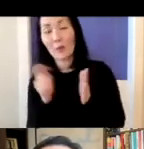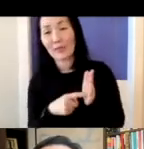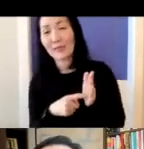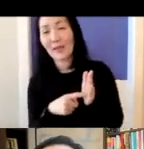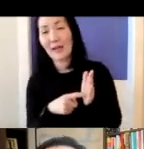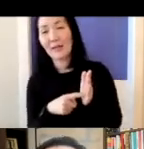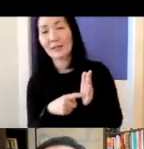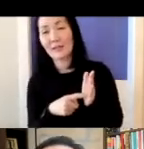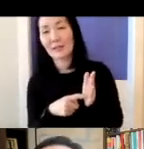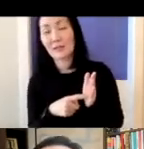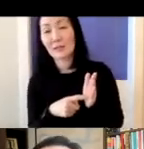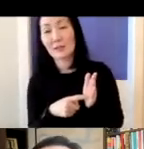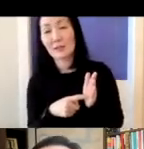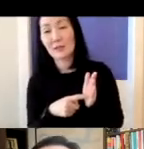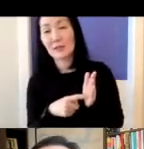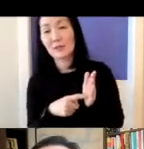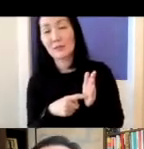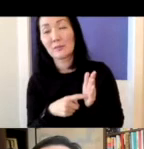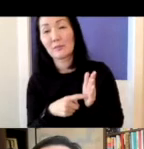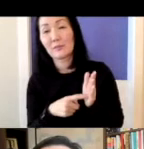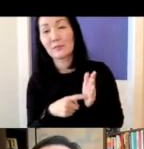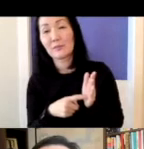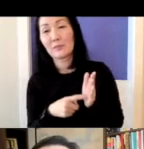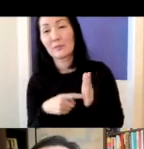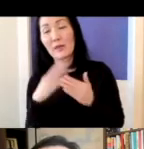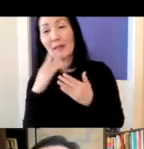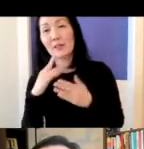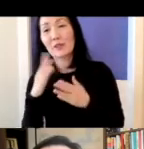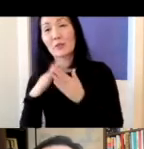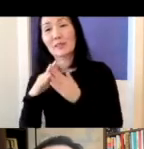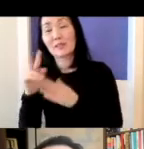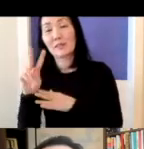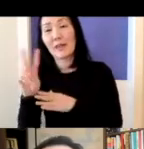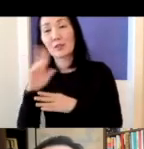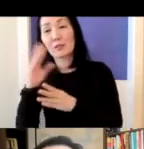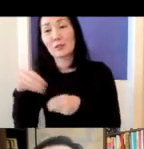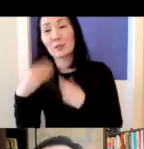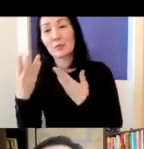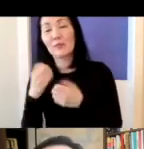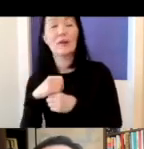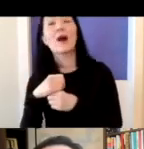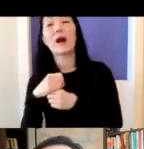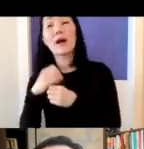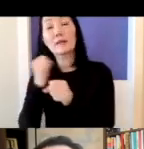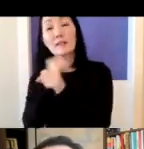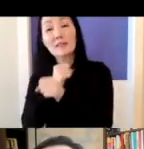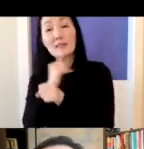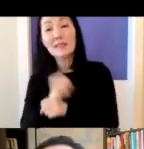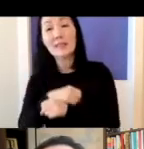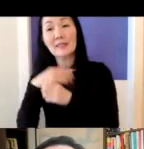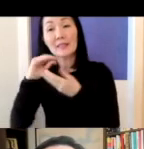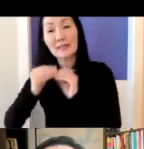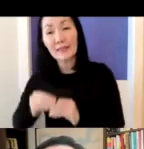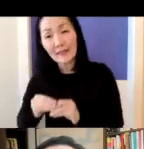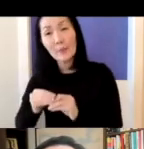the generosity, the data generosity of the City of Vancouver, as well as the Vancouver Economic Commission, that we look